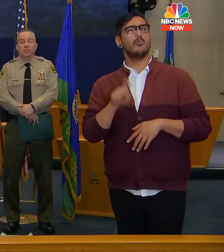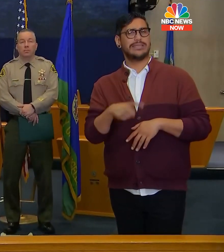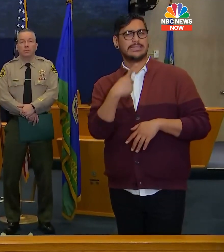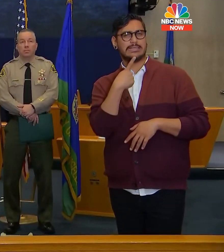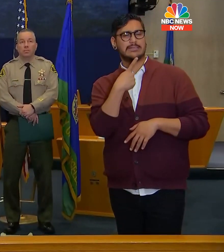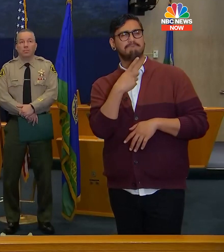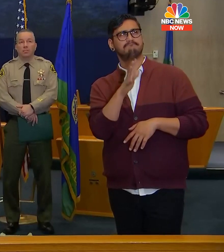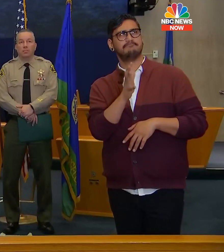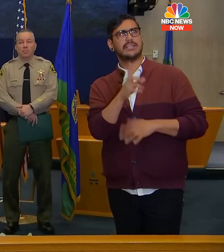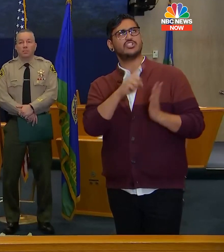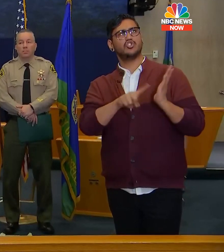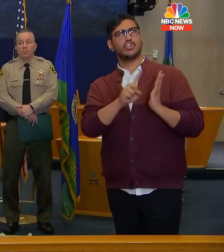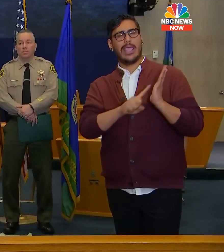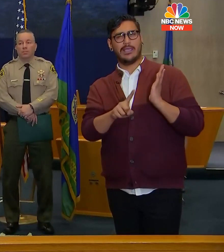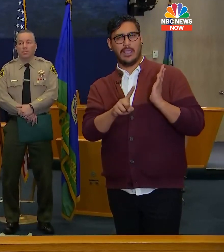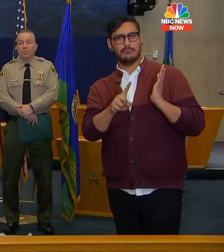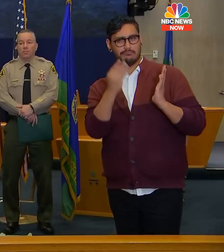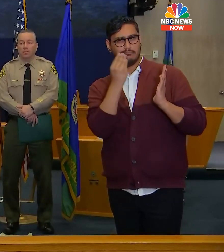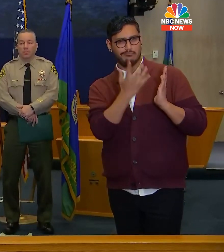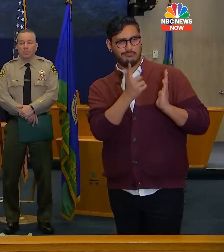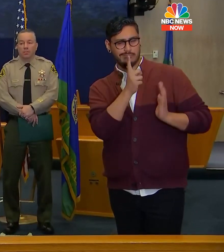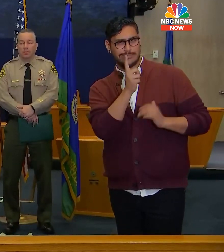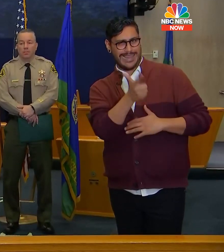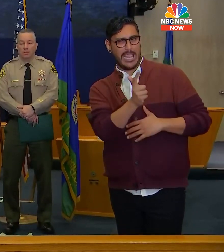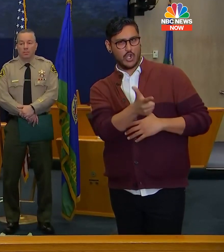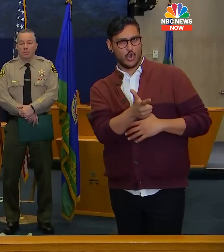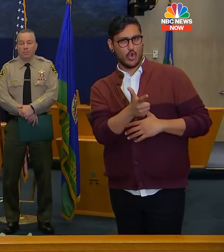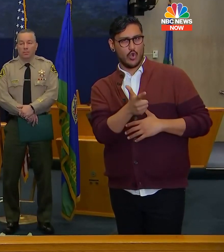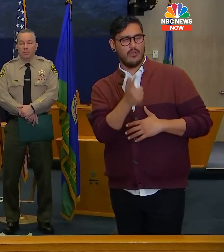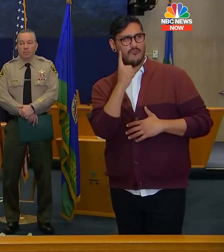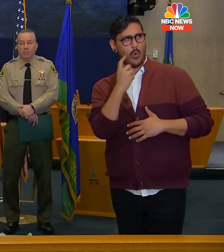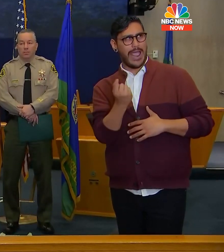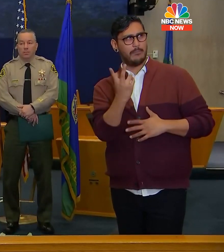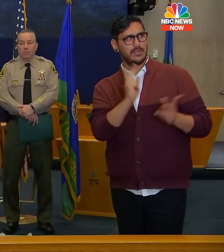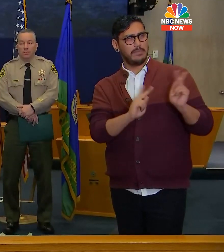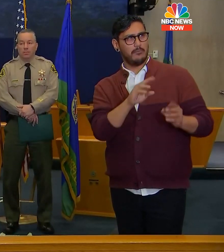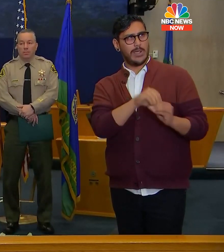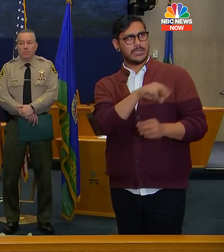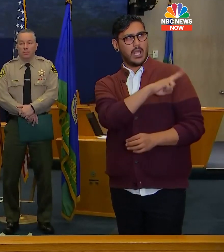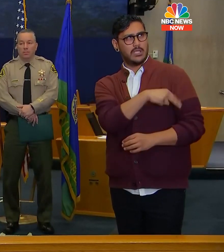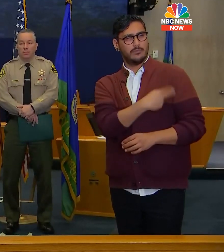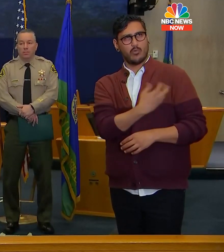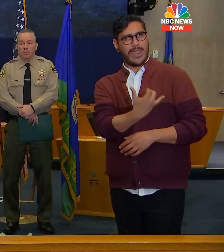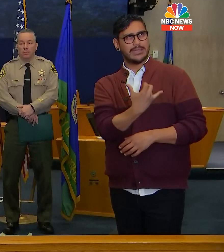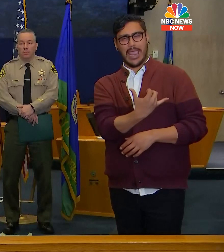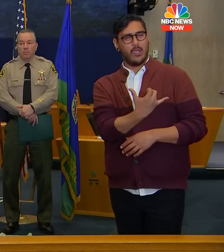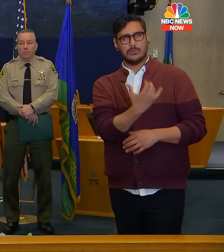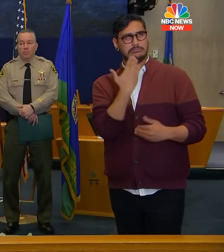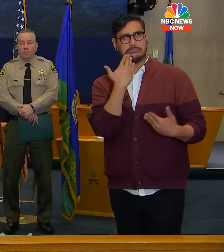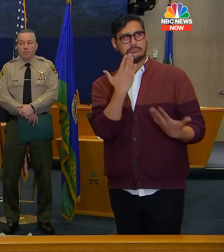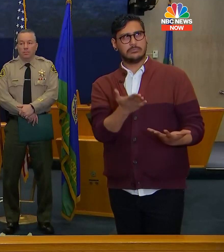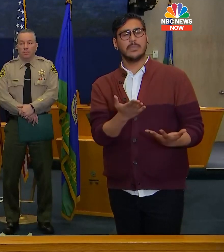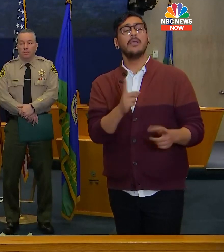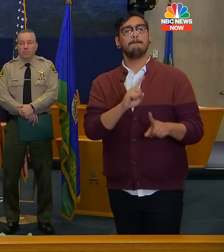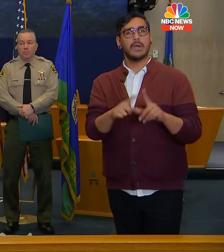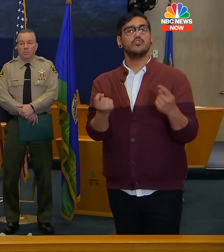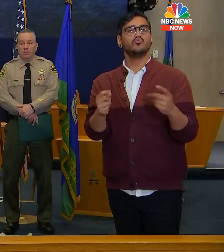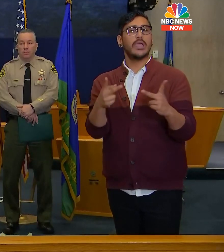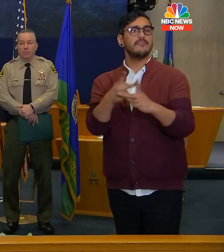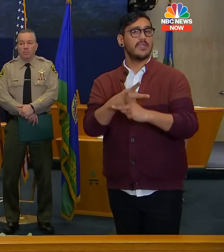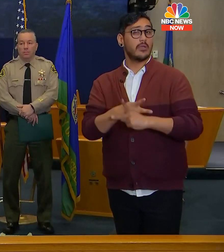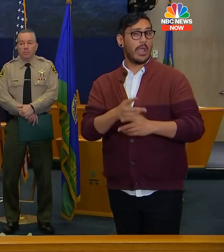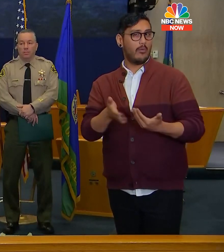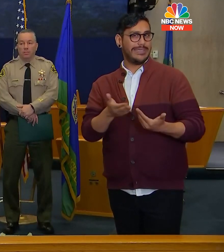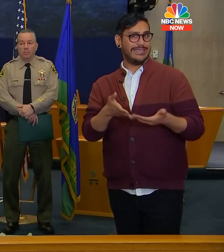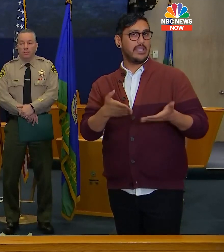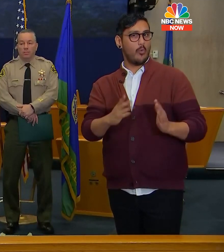many patients are currently in the hospital now. That's a harder number to get, but we're trying to figure out an easier way